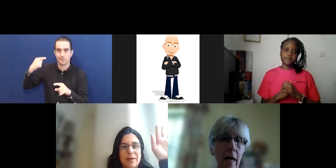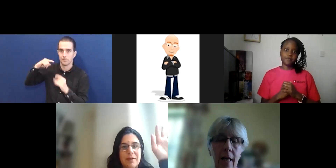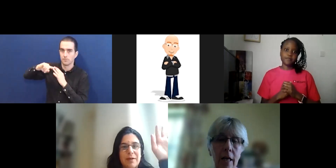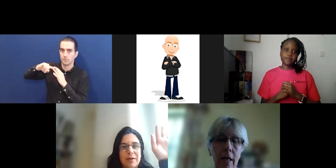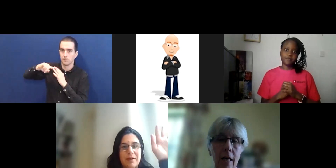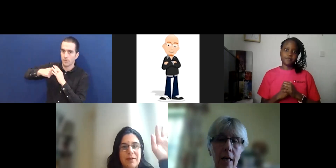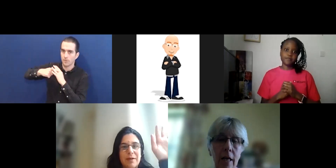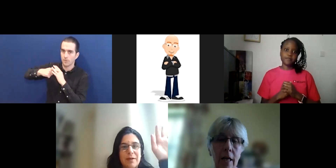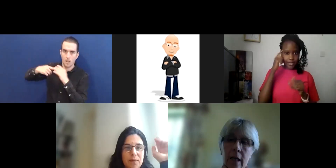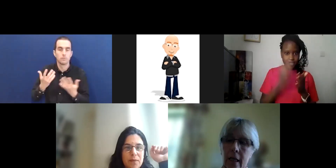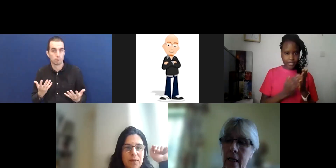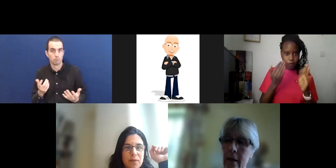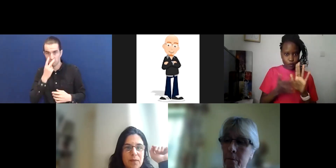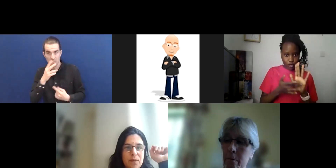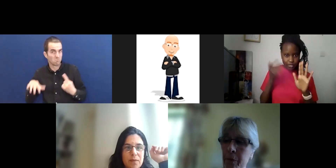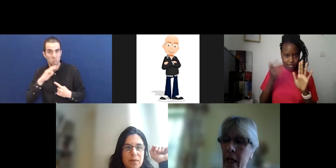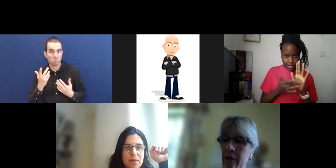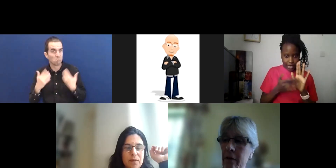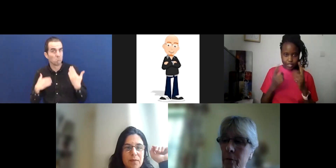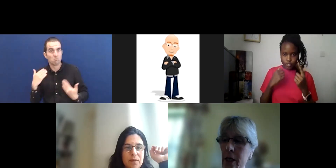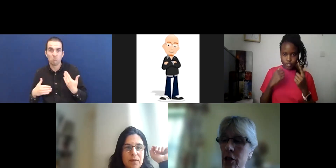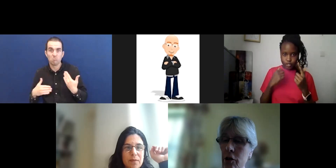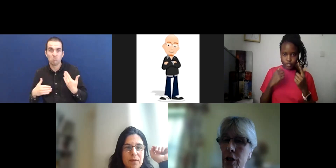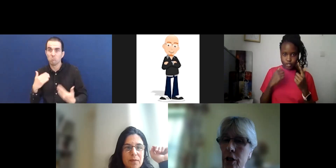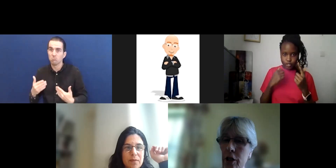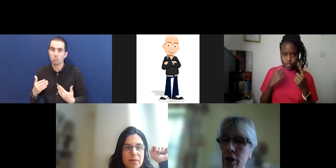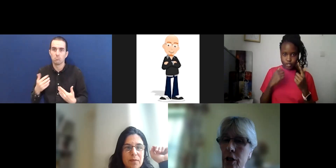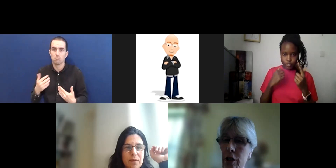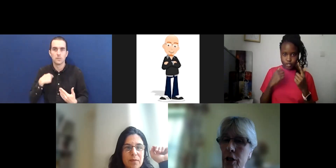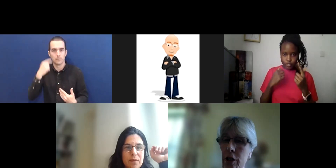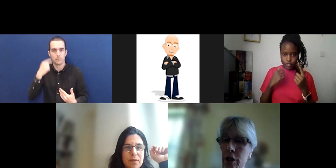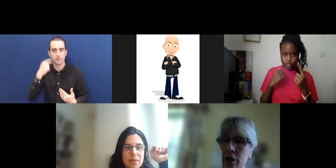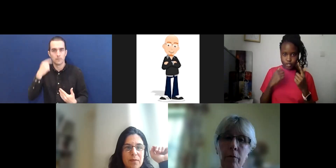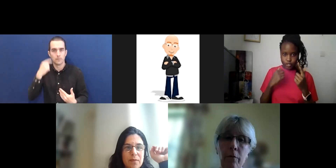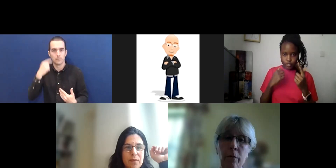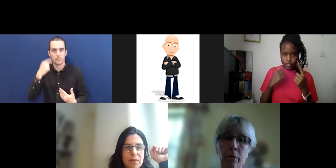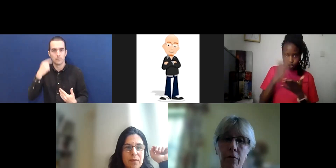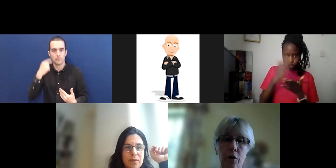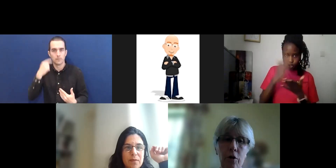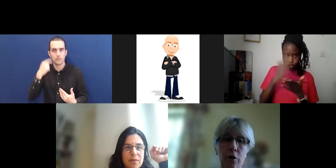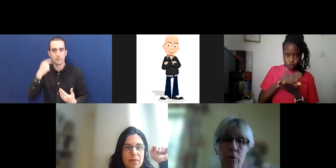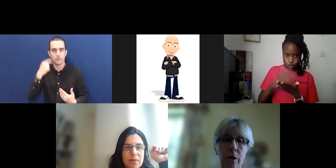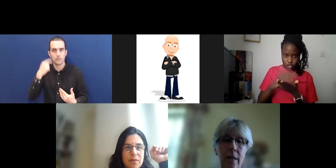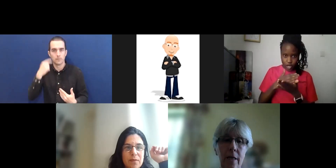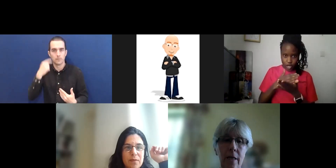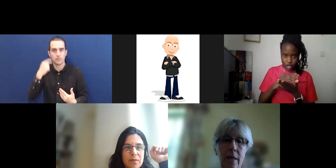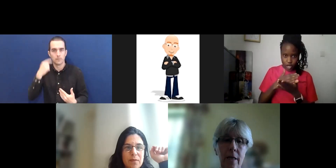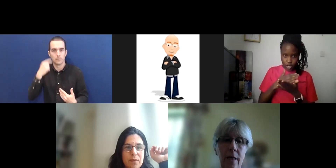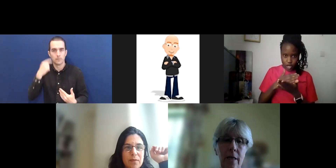I think some of your slides there and some of the information you shared will be very helpful to us.